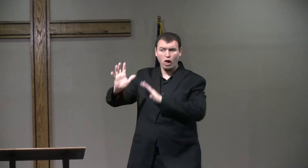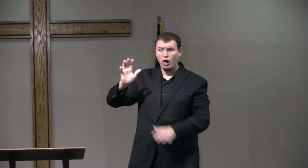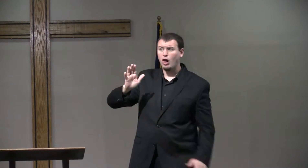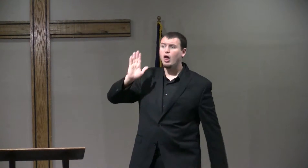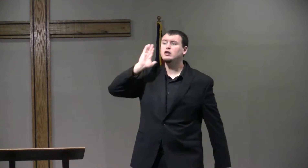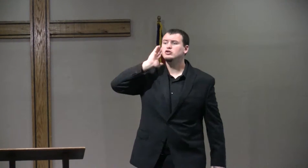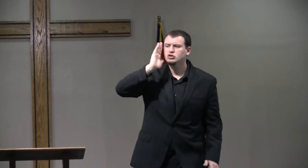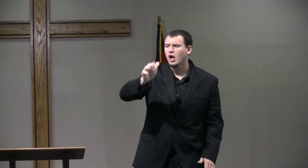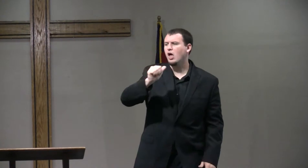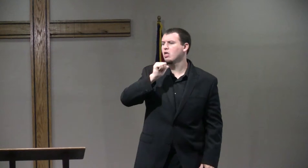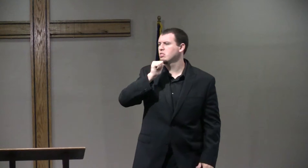It has been said